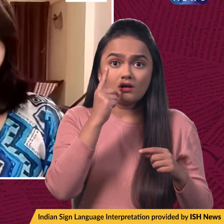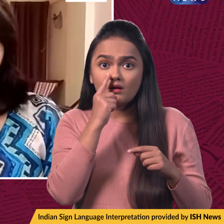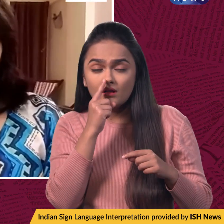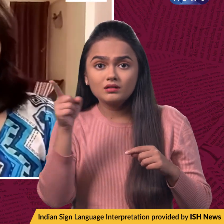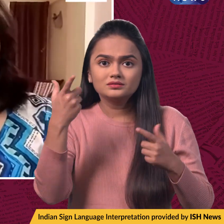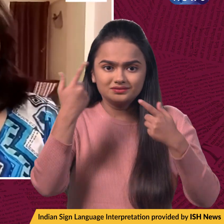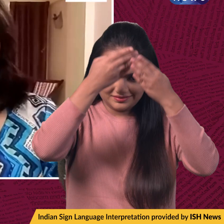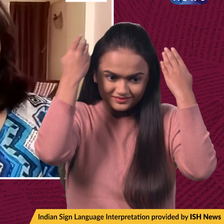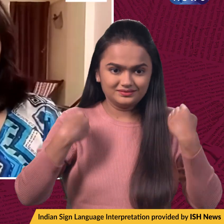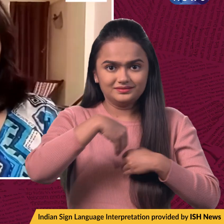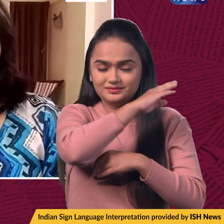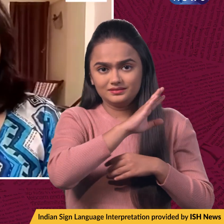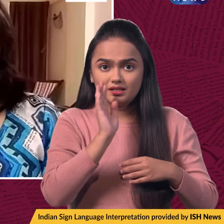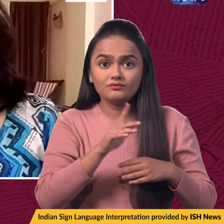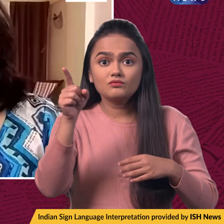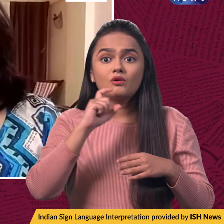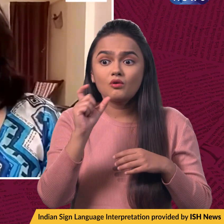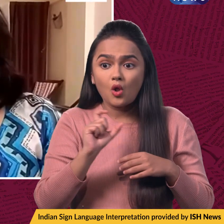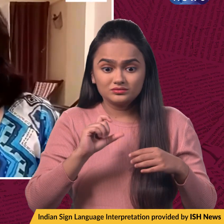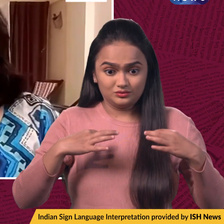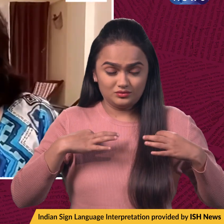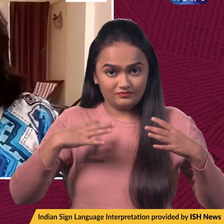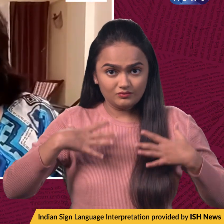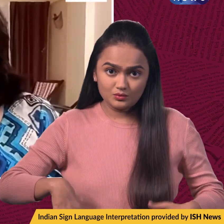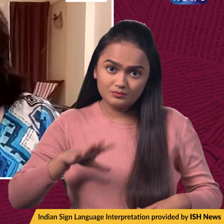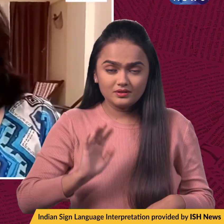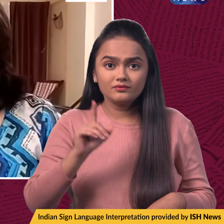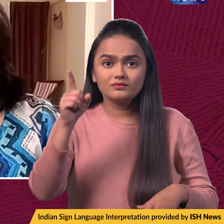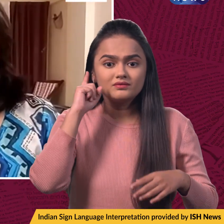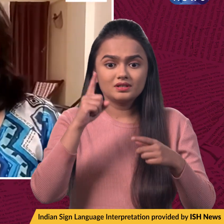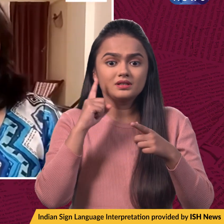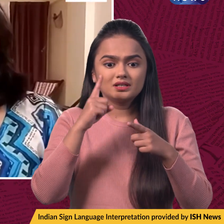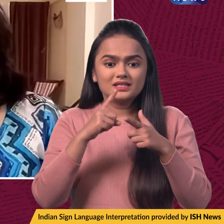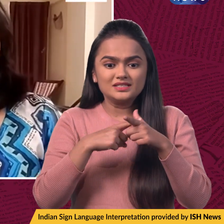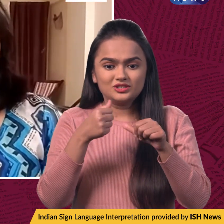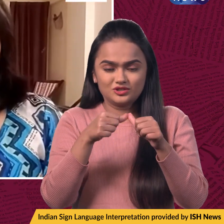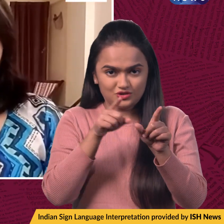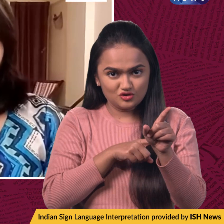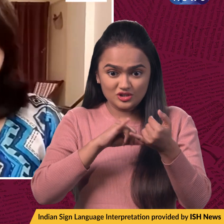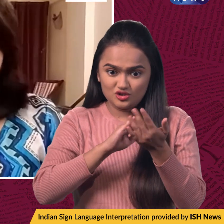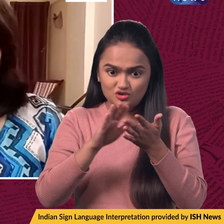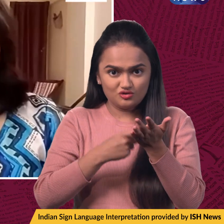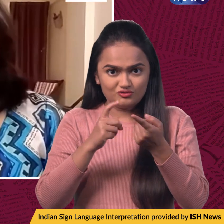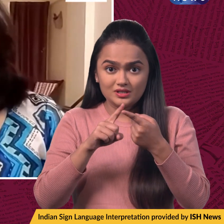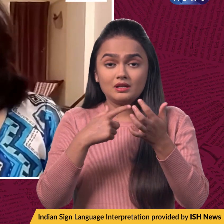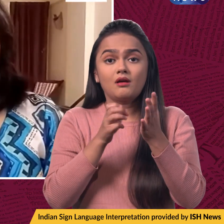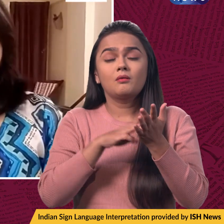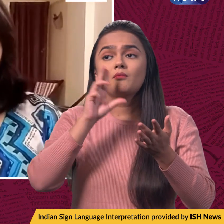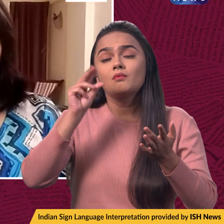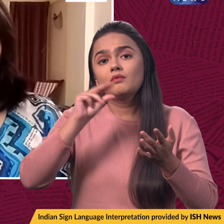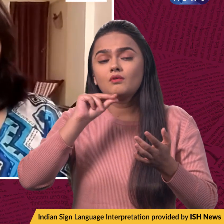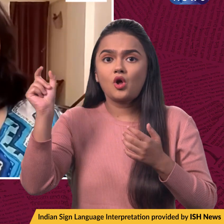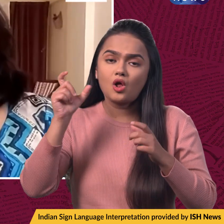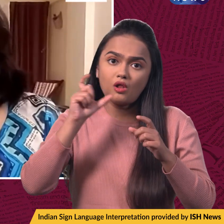donning the scarves over their college uniforms and raising slogans of Jai Shri Ram while going to college. Now,